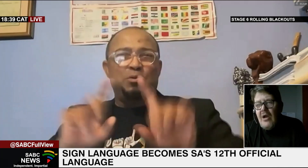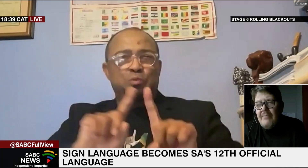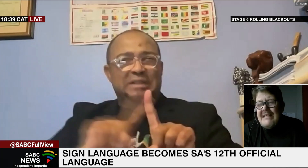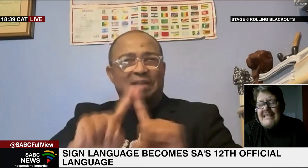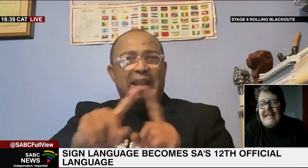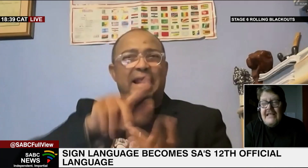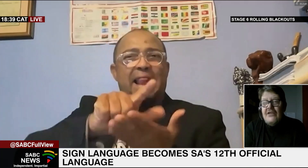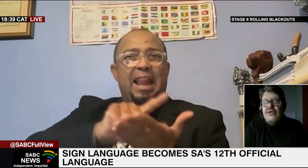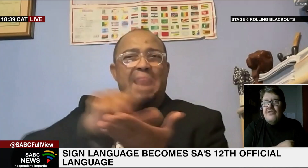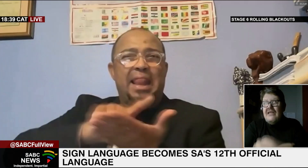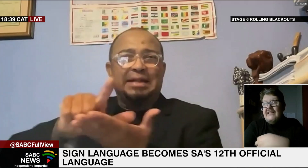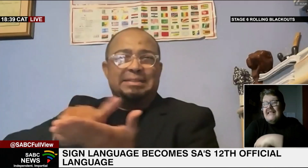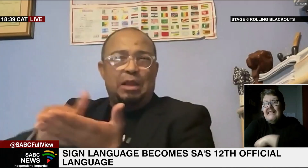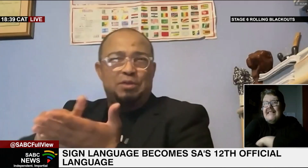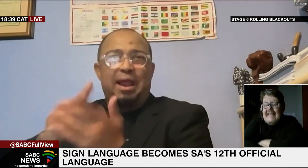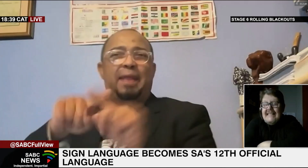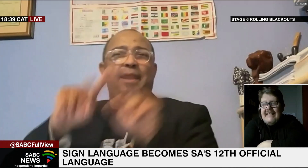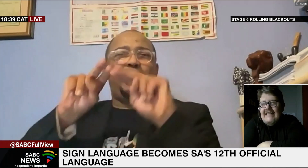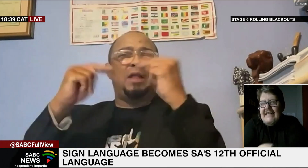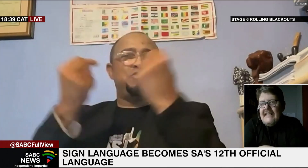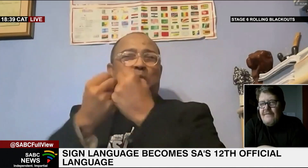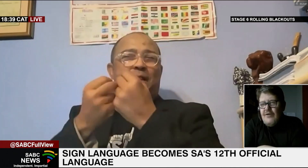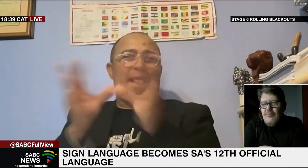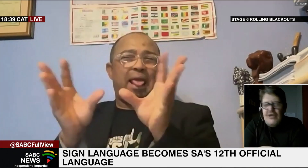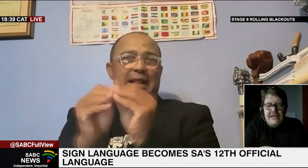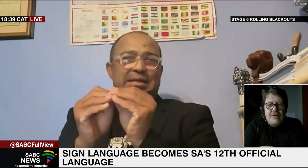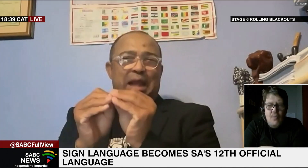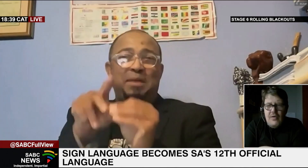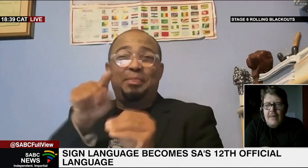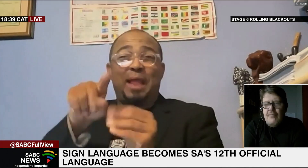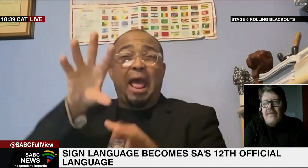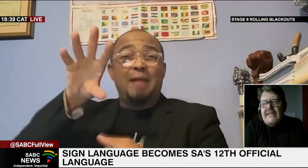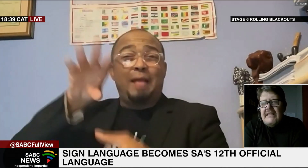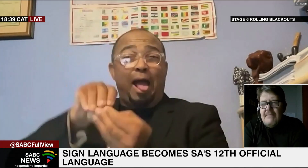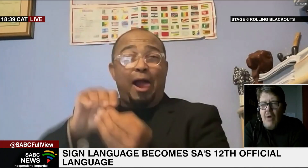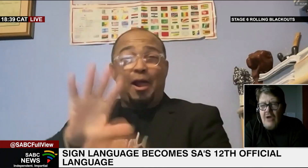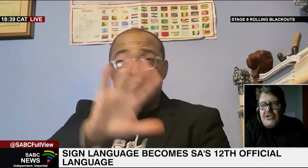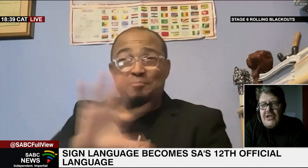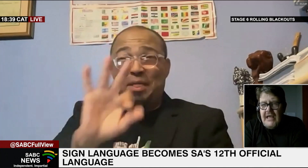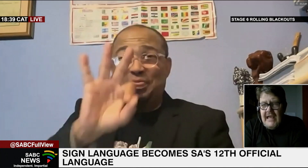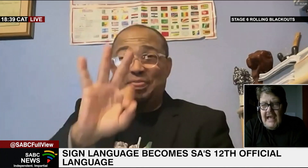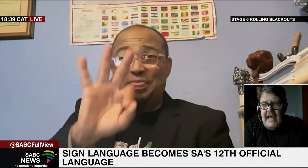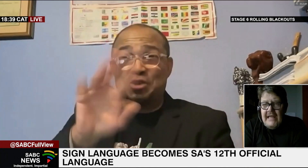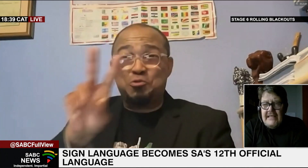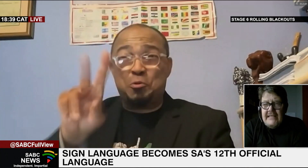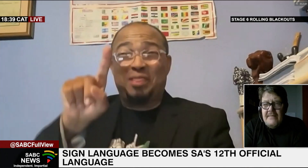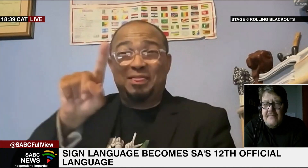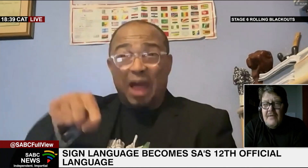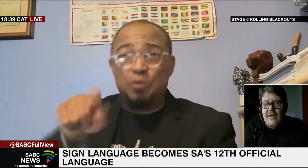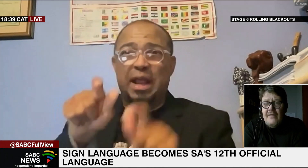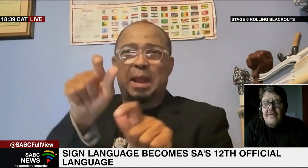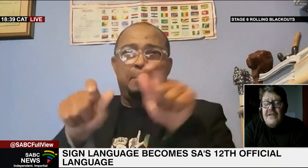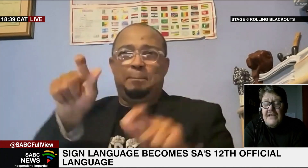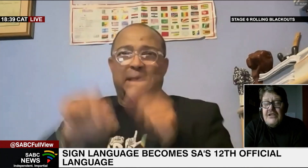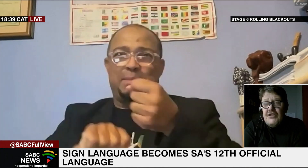to Parliament, and then in 2016 the deaf community in all 9 provinces marched, and